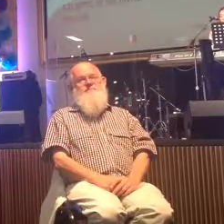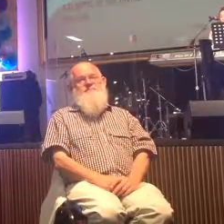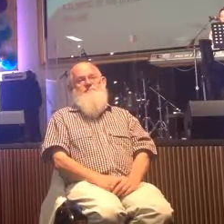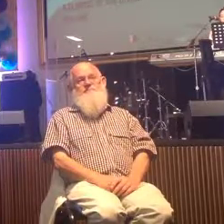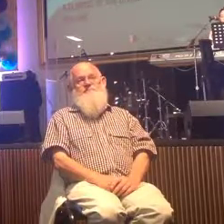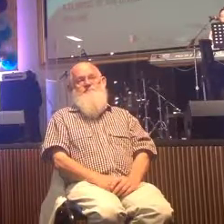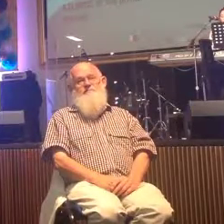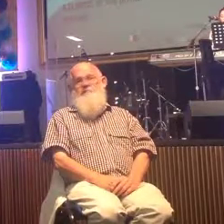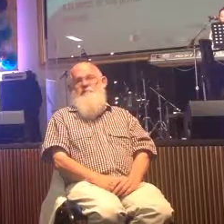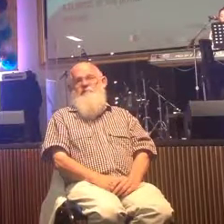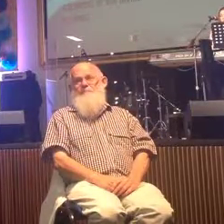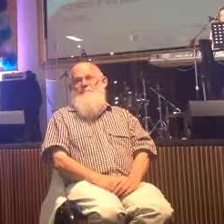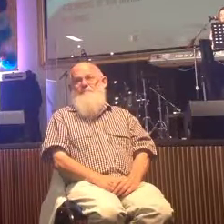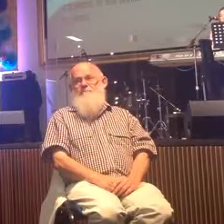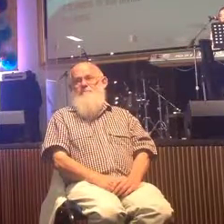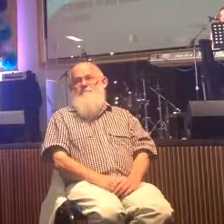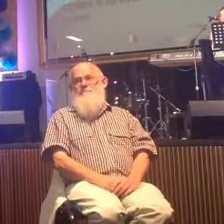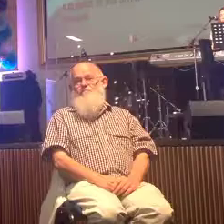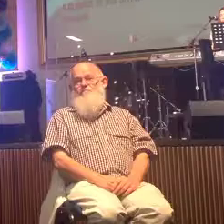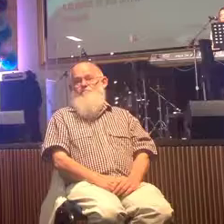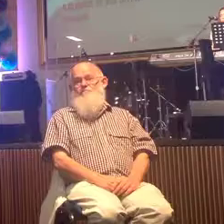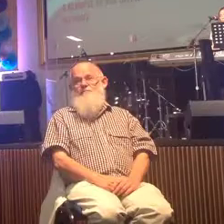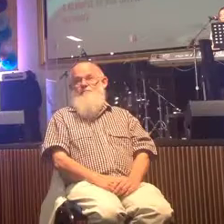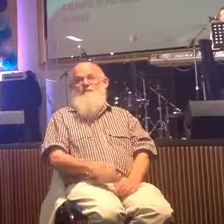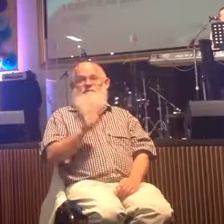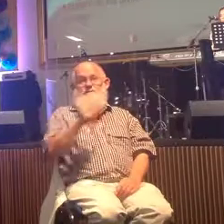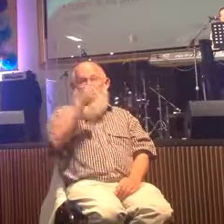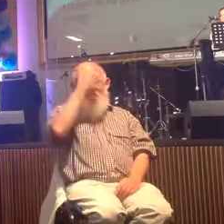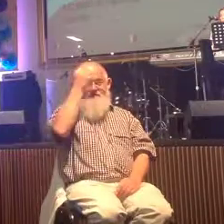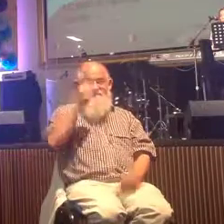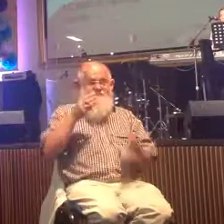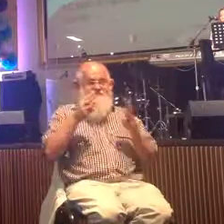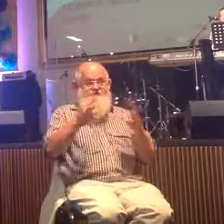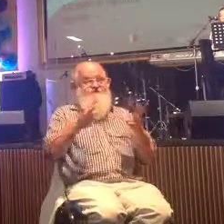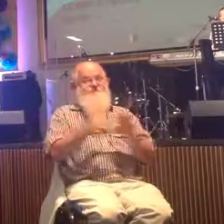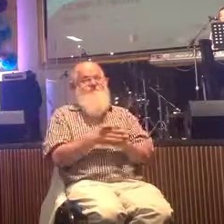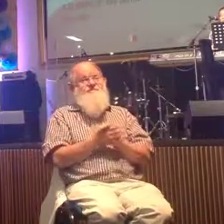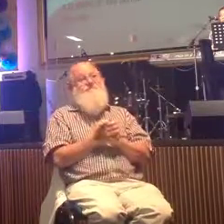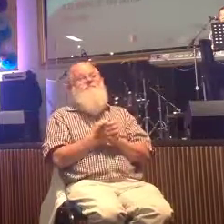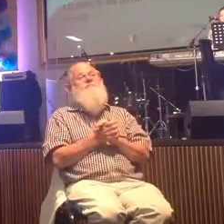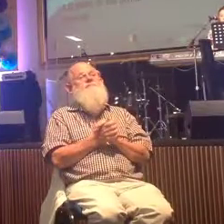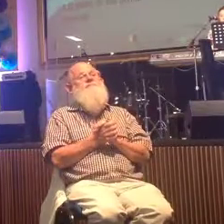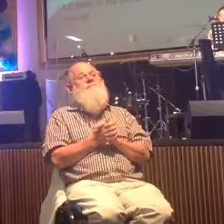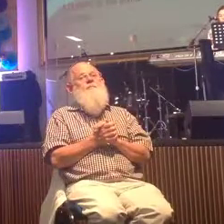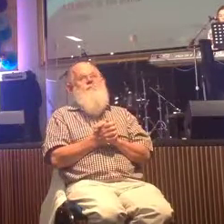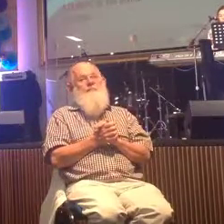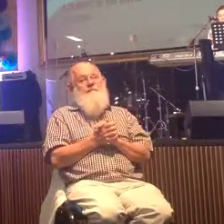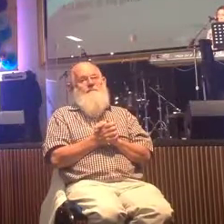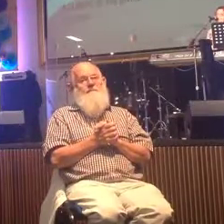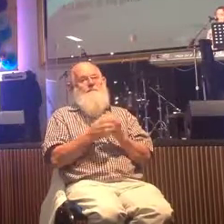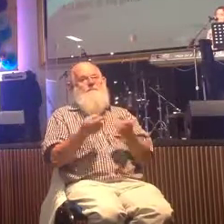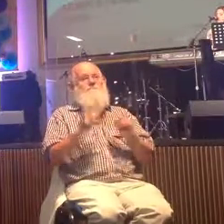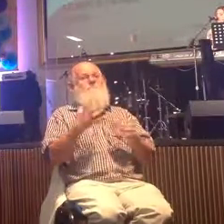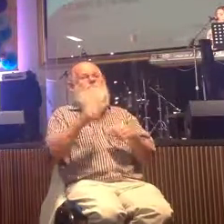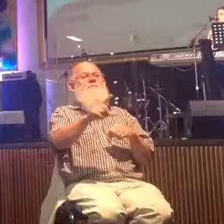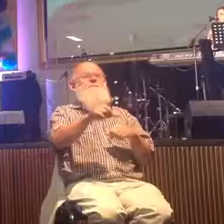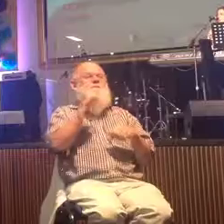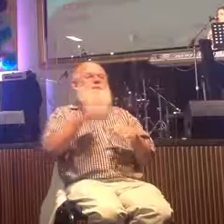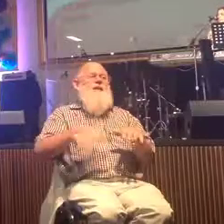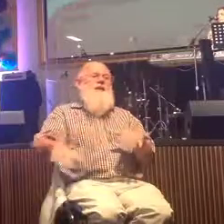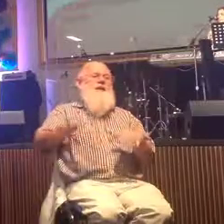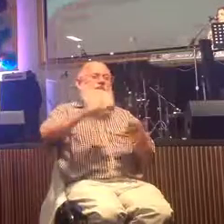On you, Jared. Come on. That's Christianity in a nutshell. Yeah. And we've got a choice every